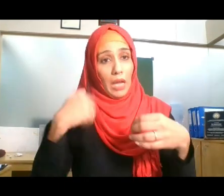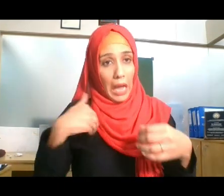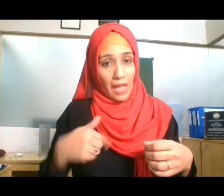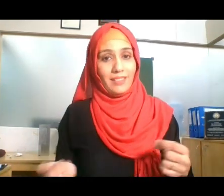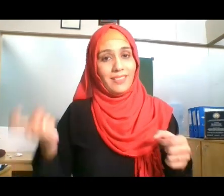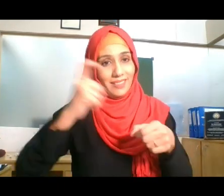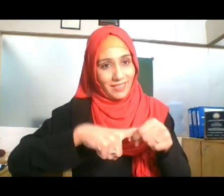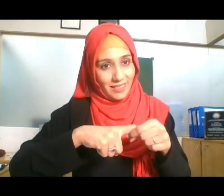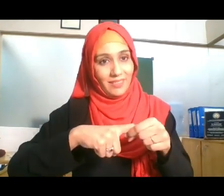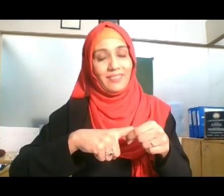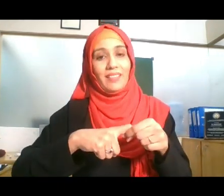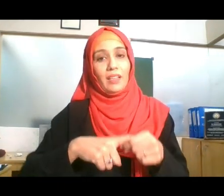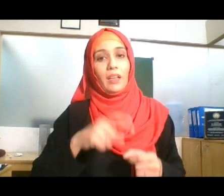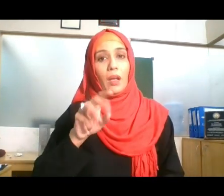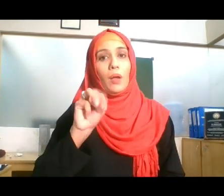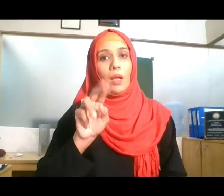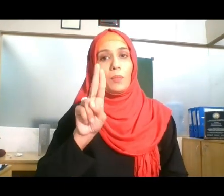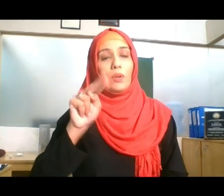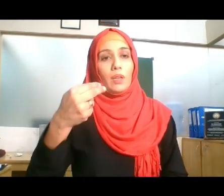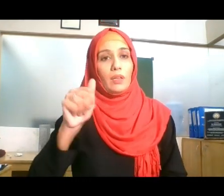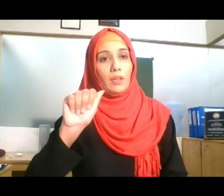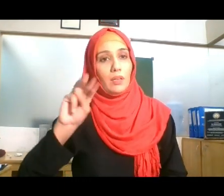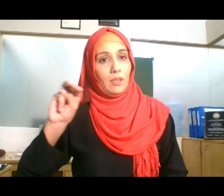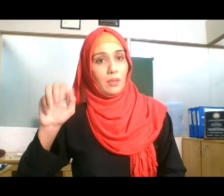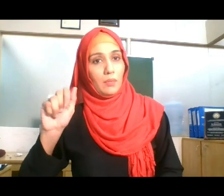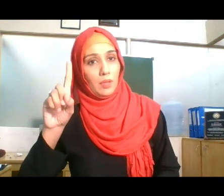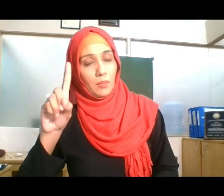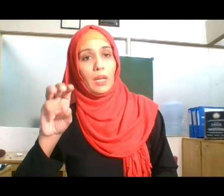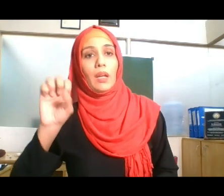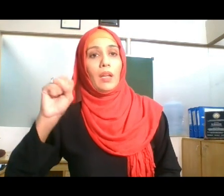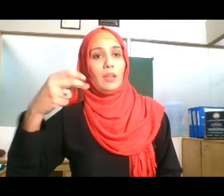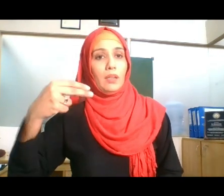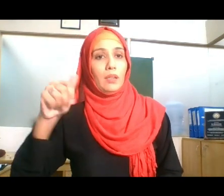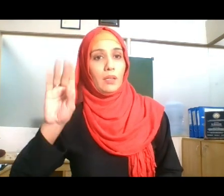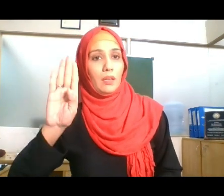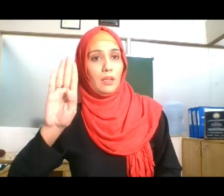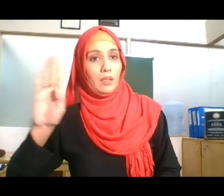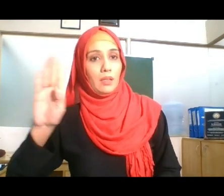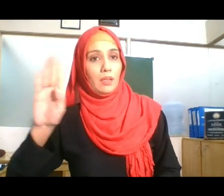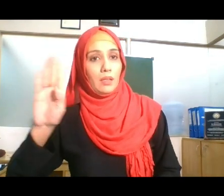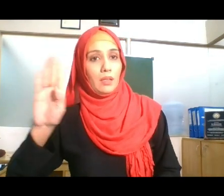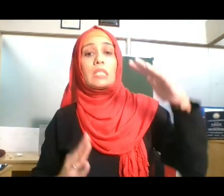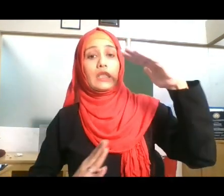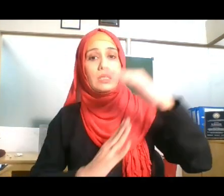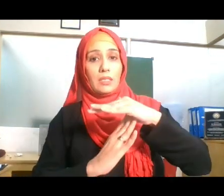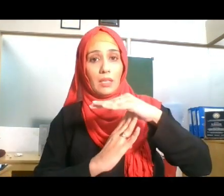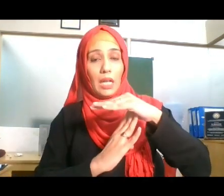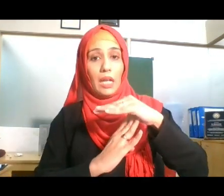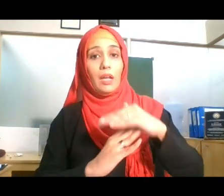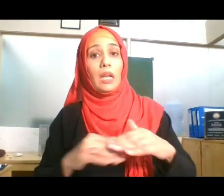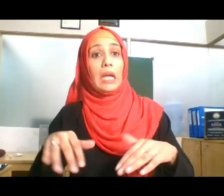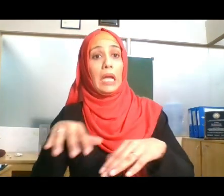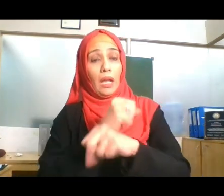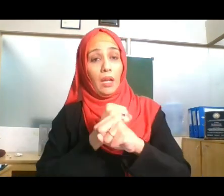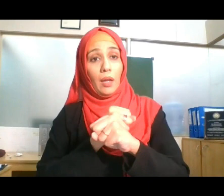the panel is Mohammad Shabir Awan. He is the president of the Accessibility Special